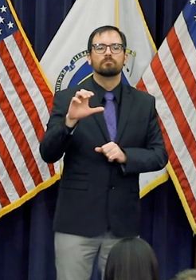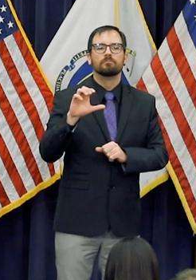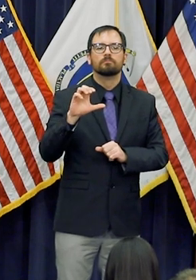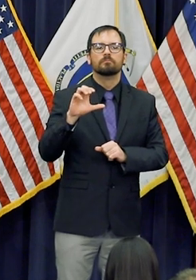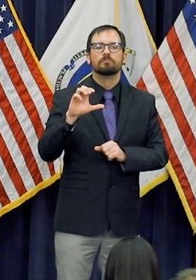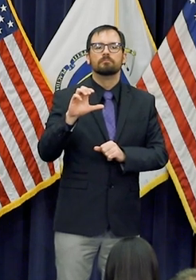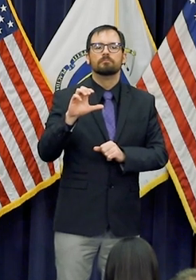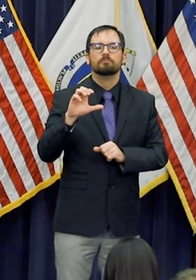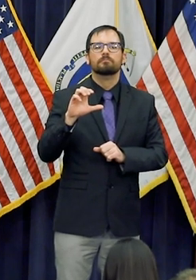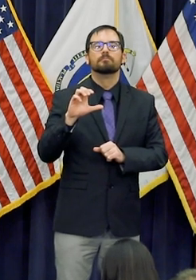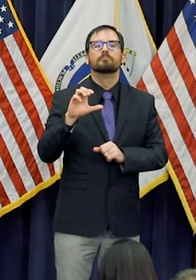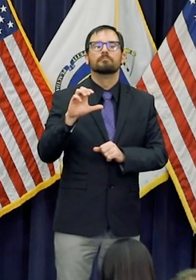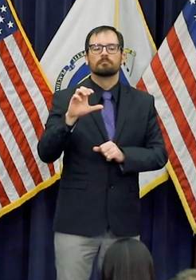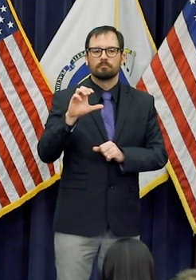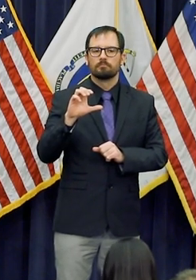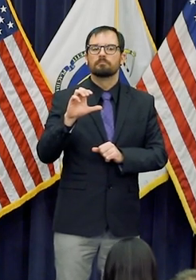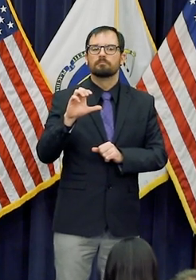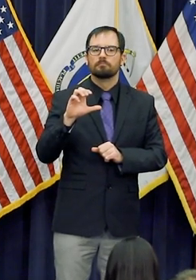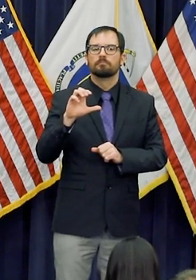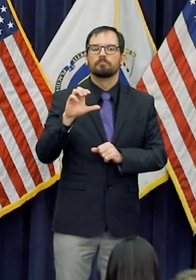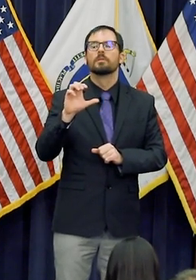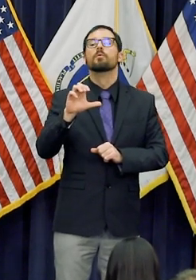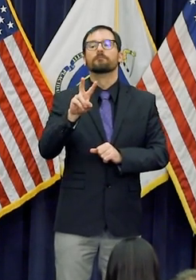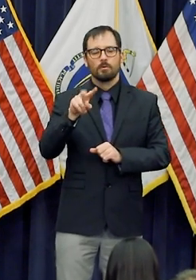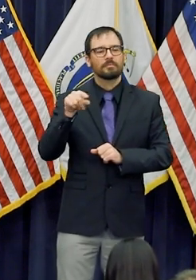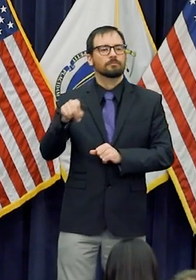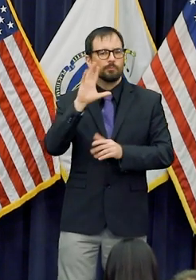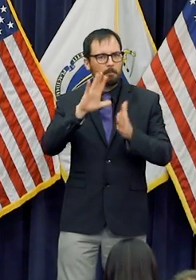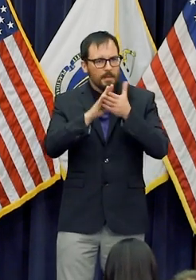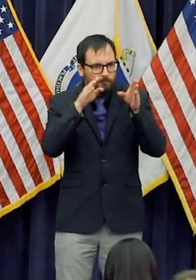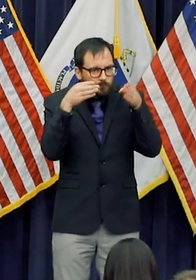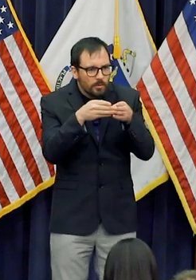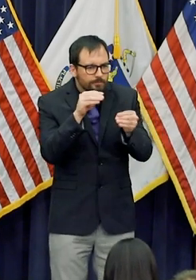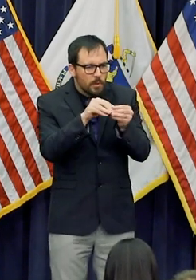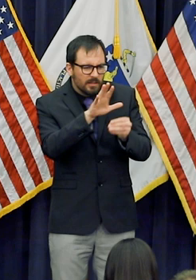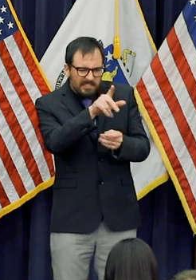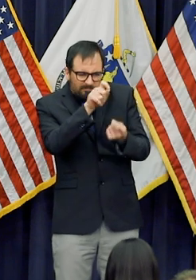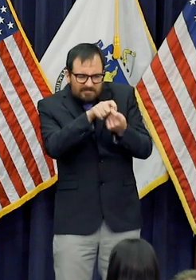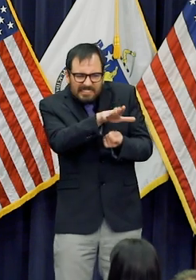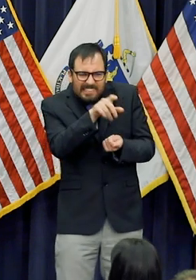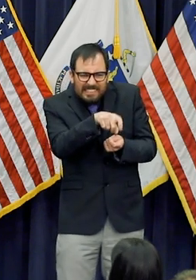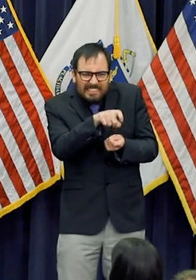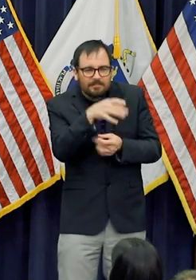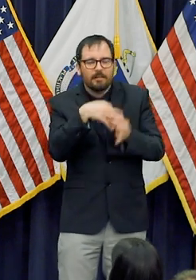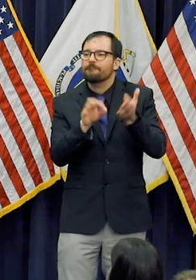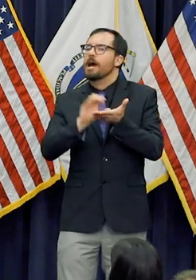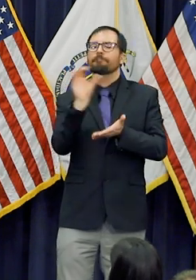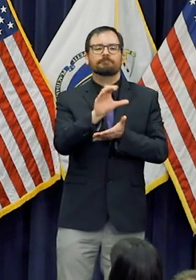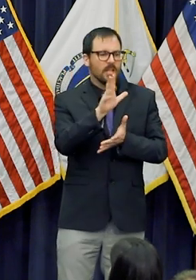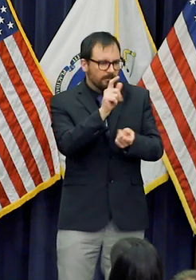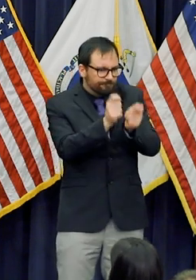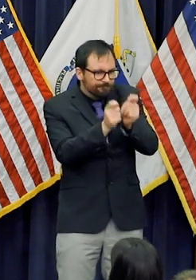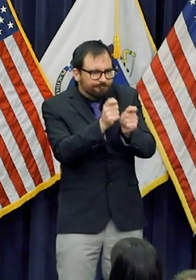health organizations to coordinate the needs and serve as the fiscal and communication conduit for